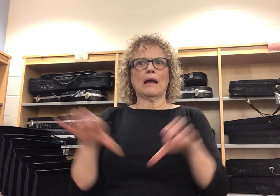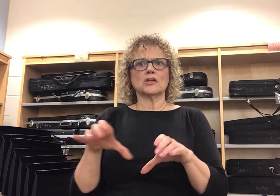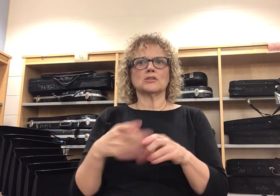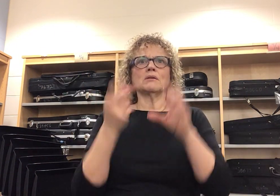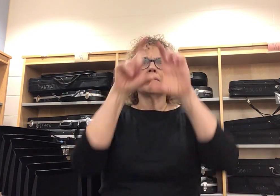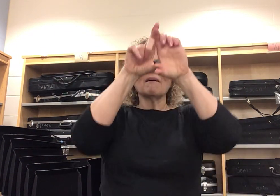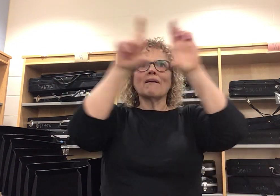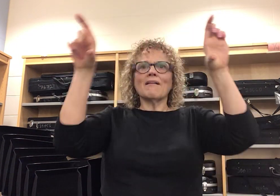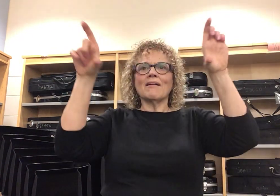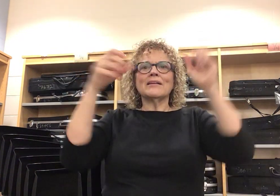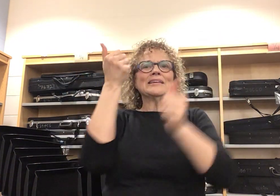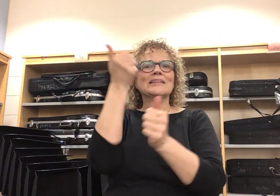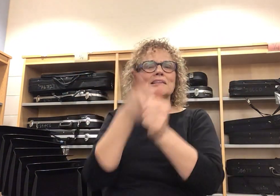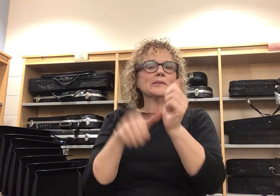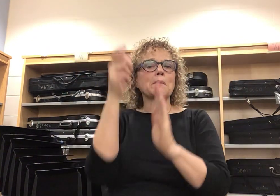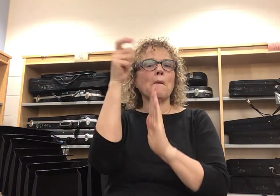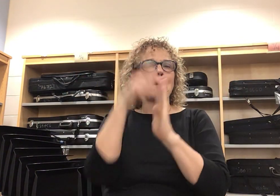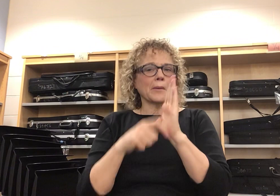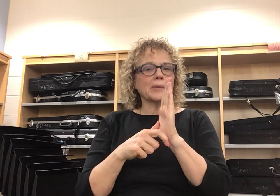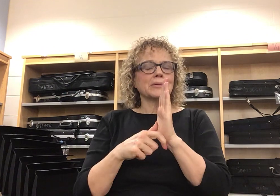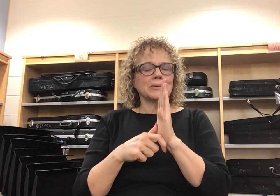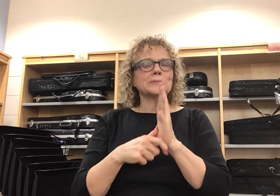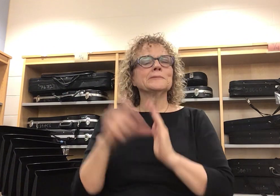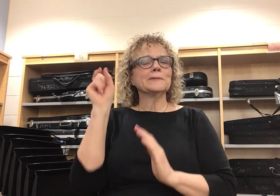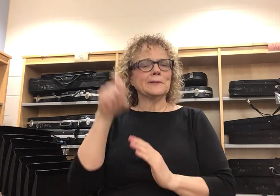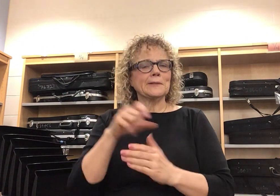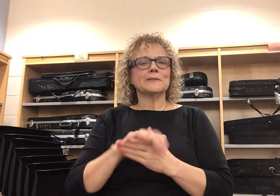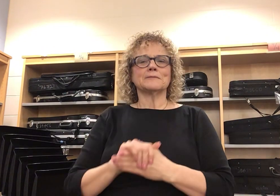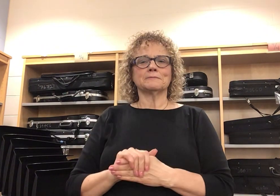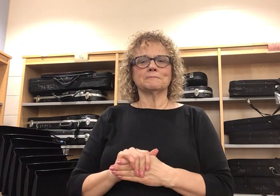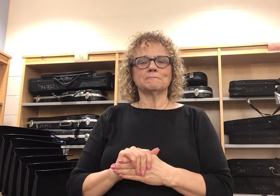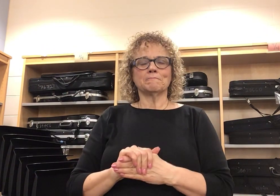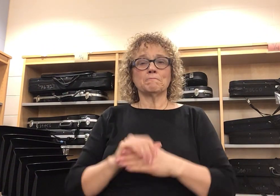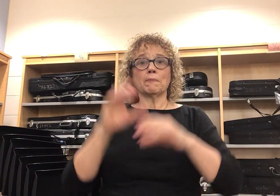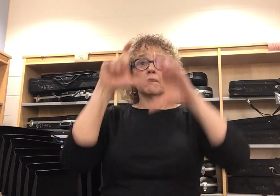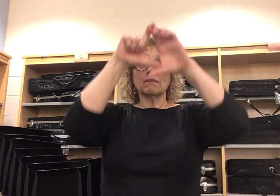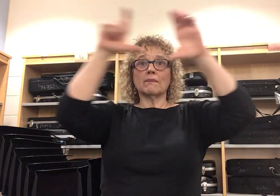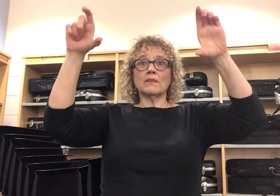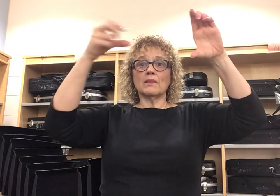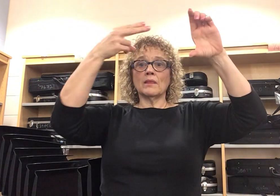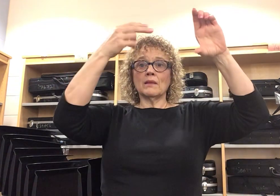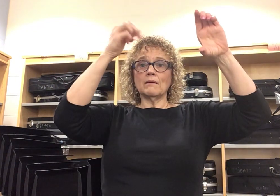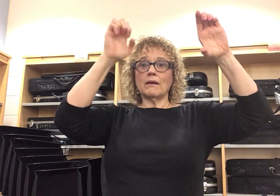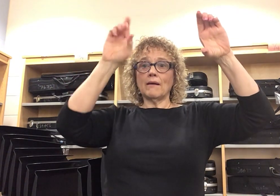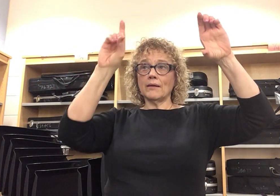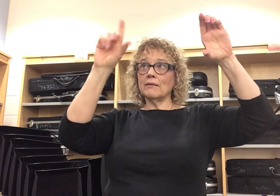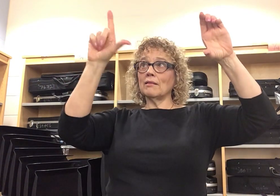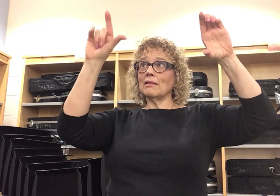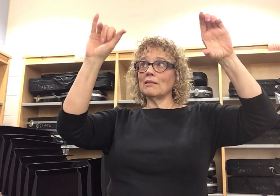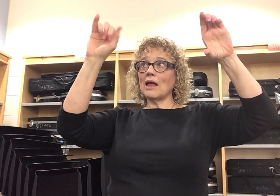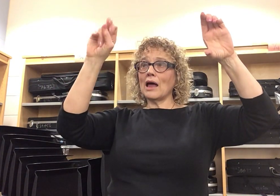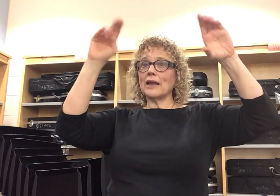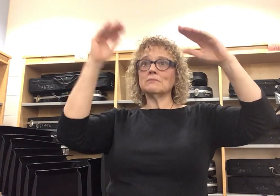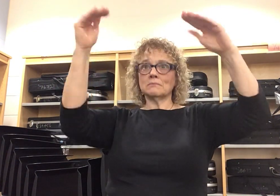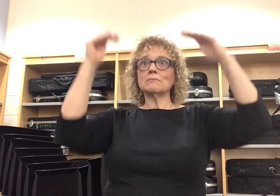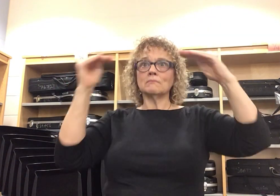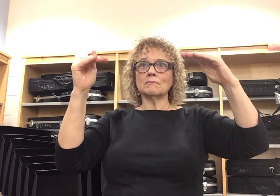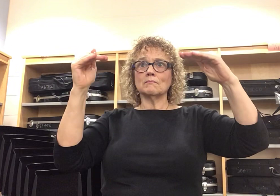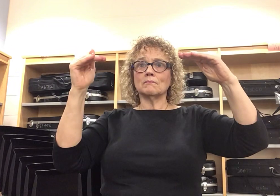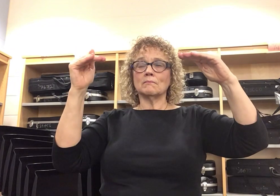each article. Okay? Underneath the headline, let's look at the White House one. Everyone on the White House